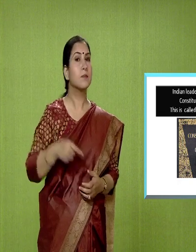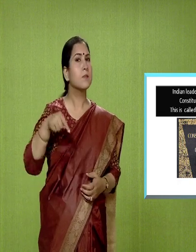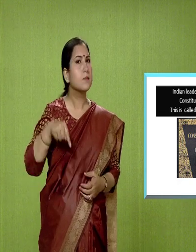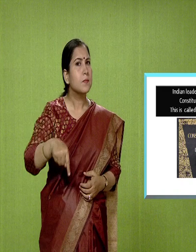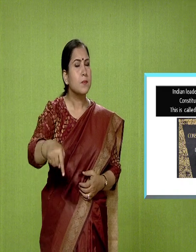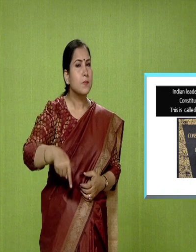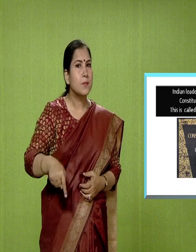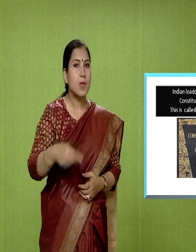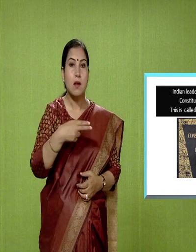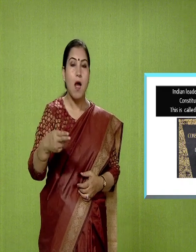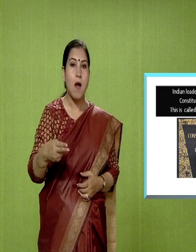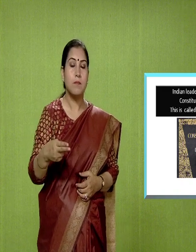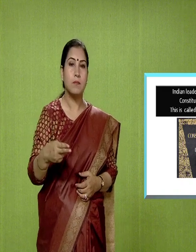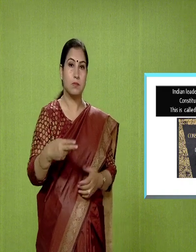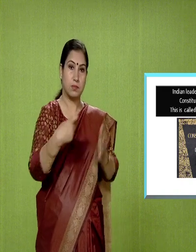This is called Nehru Report.